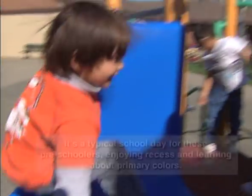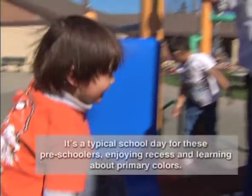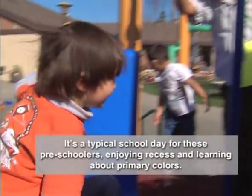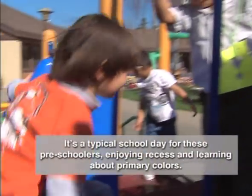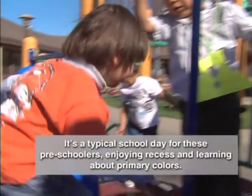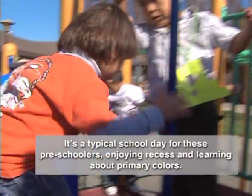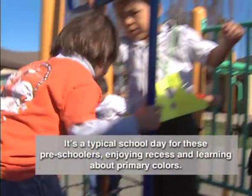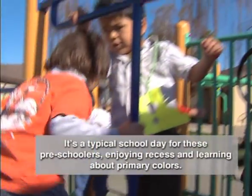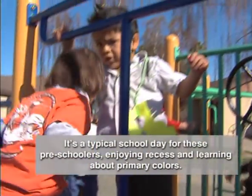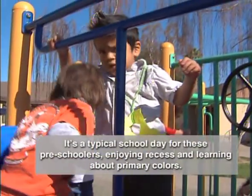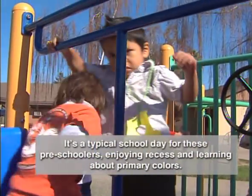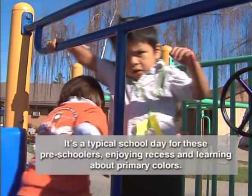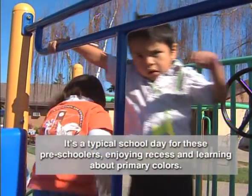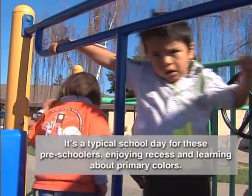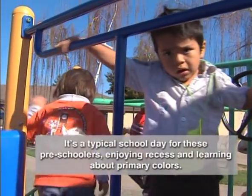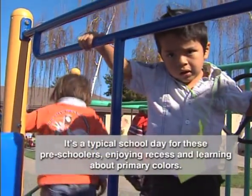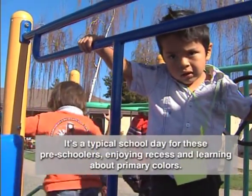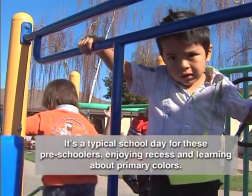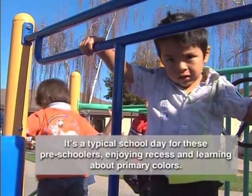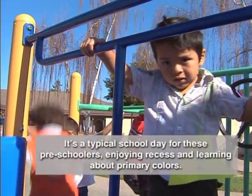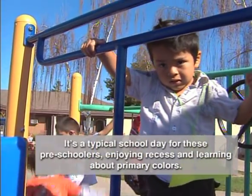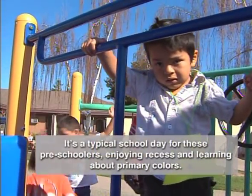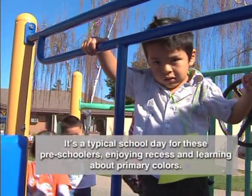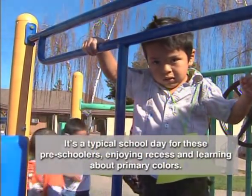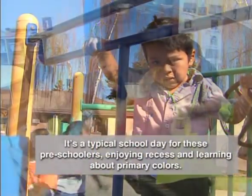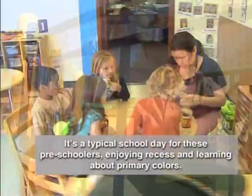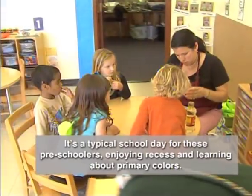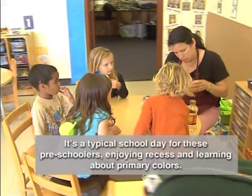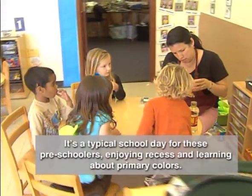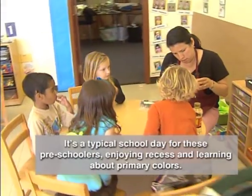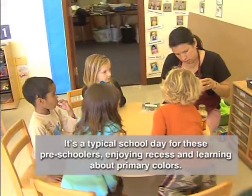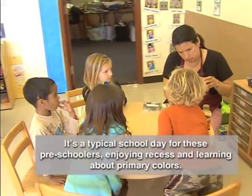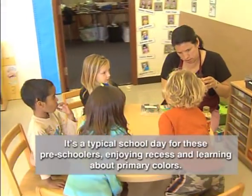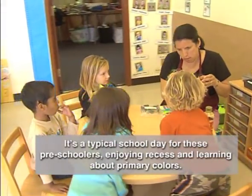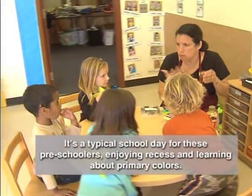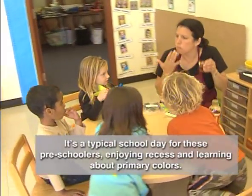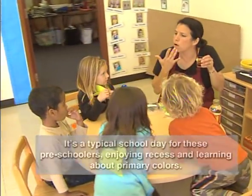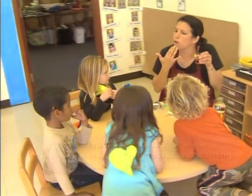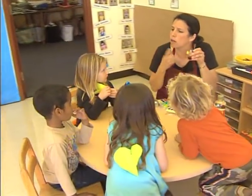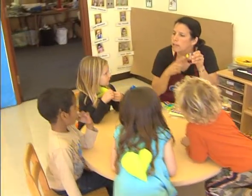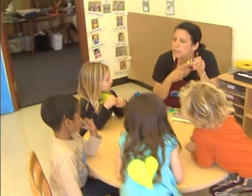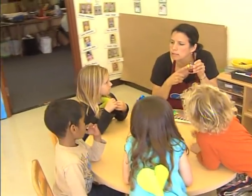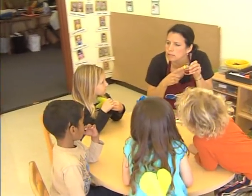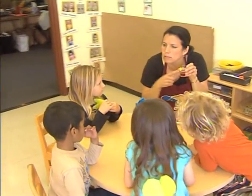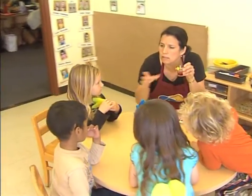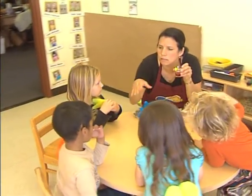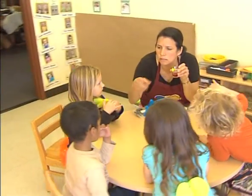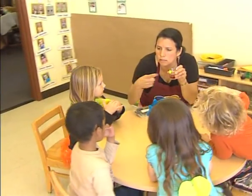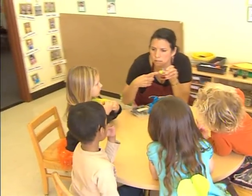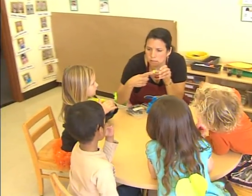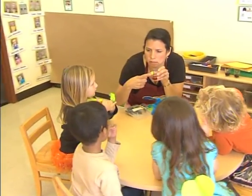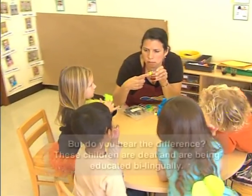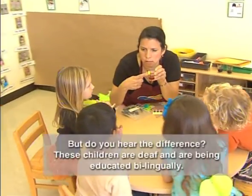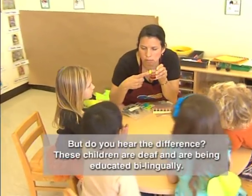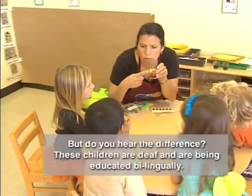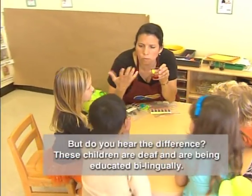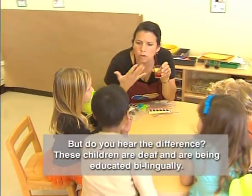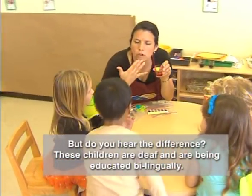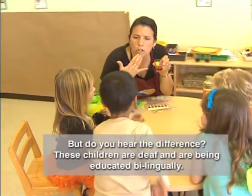It's a typical school day for these preschoolers, enjoying recess and learning about primary colors. But do you hear the